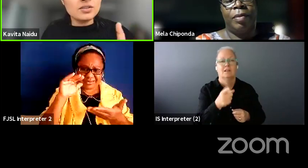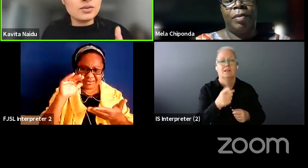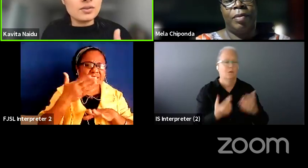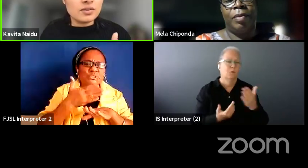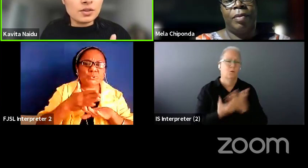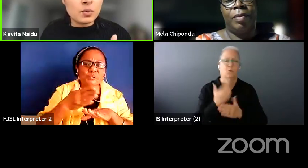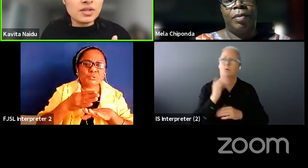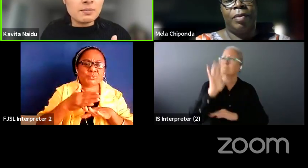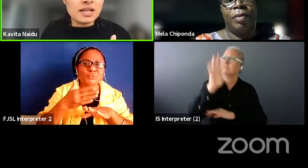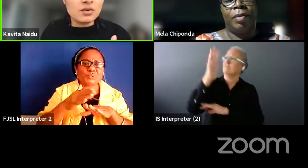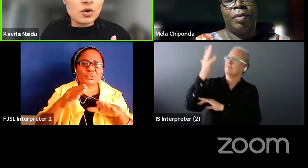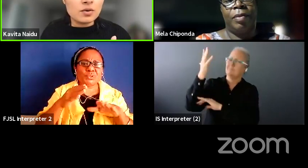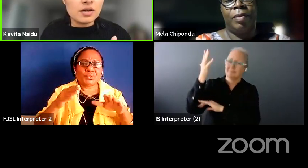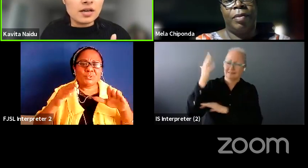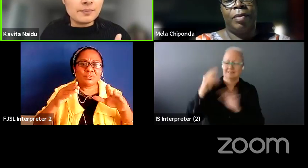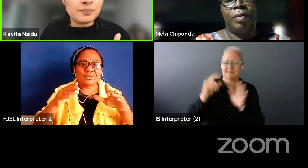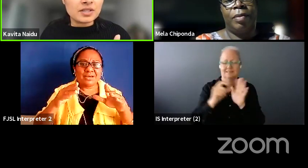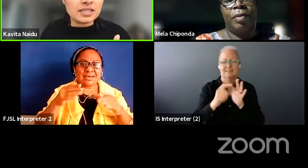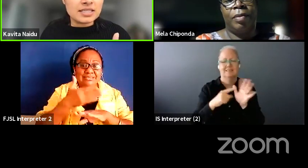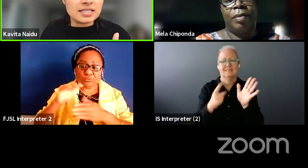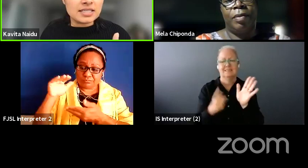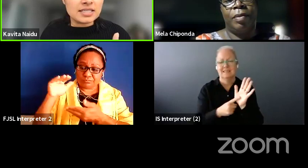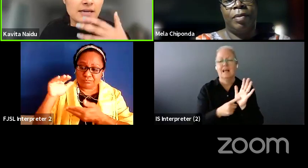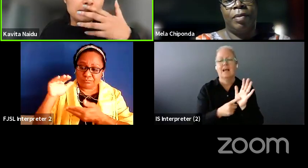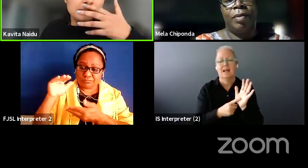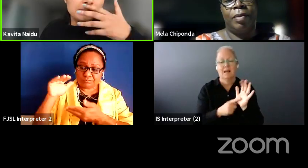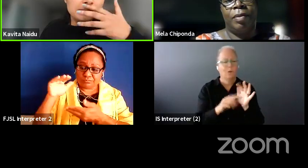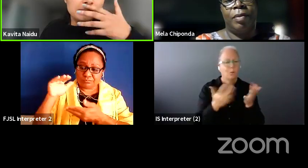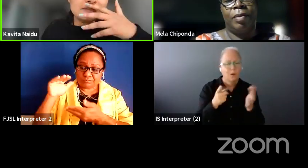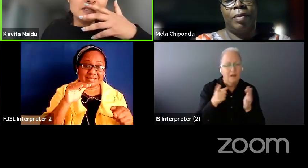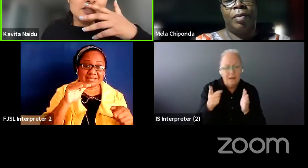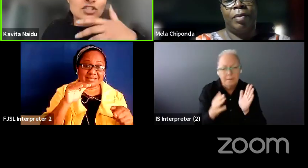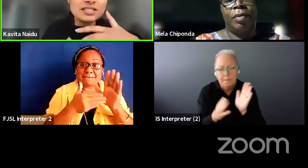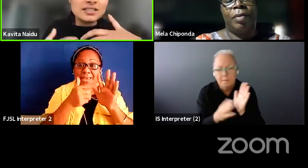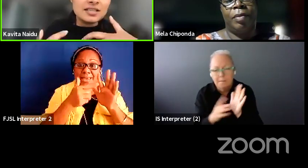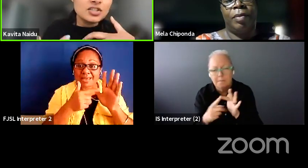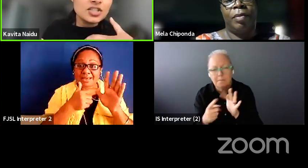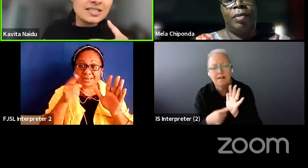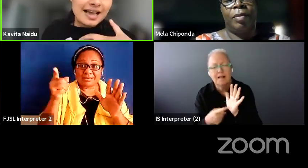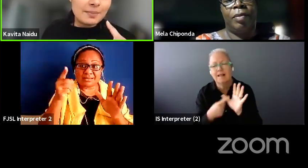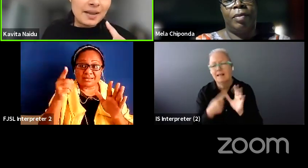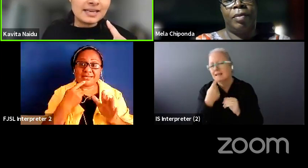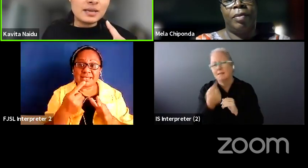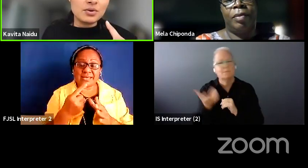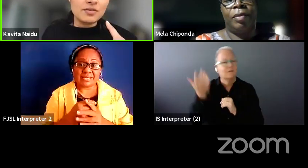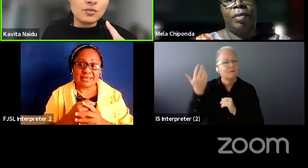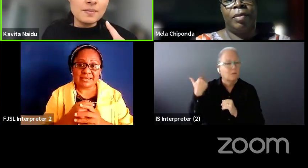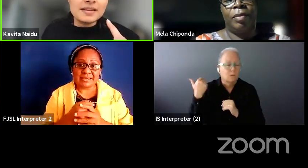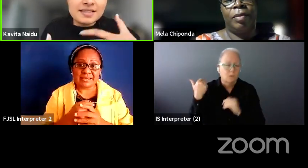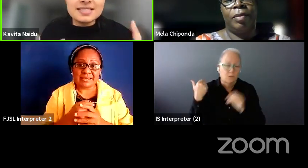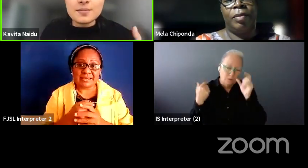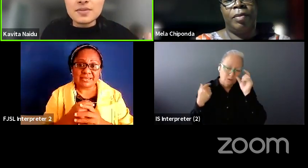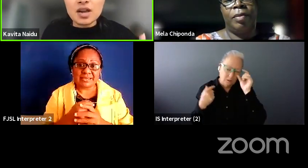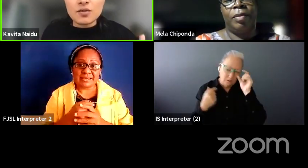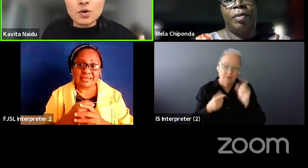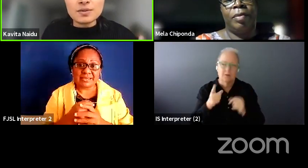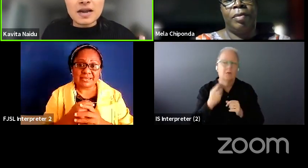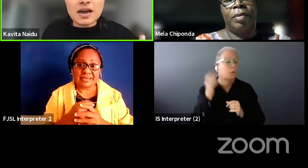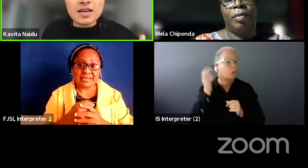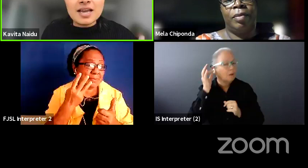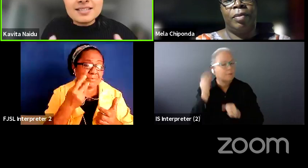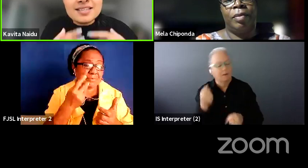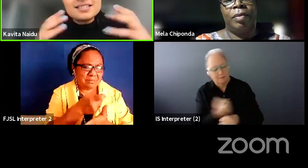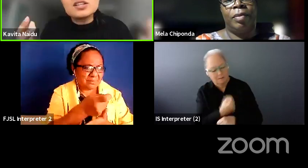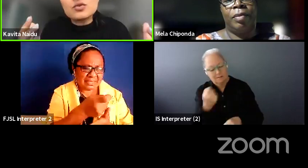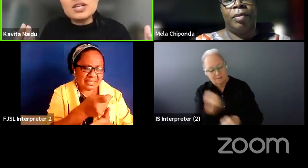without, and you know, the point that Mela wrote said about, you know, just the unpaid labor of women, and this is something I wrote